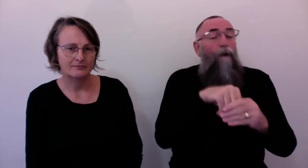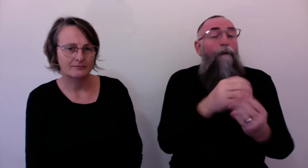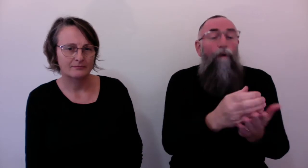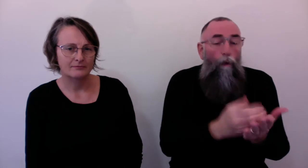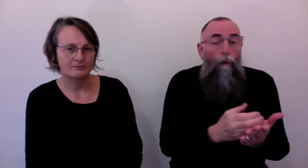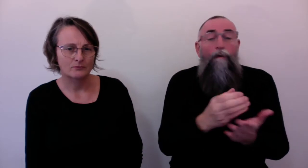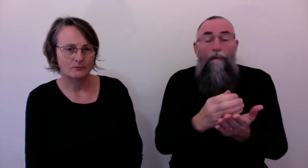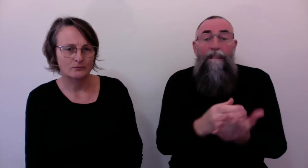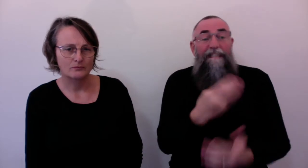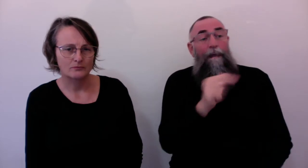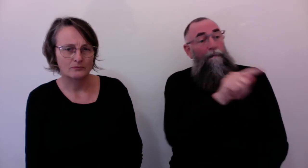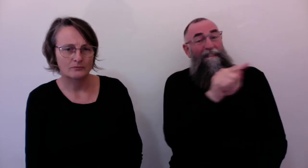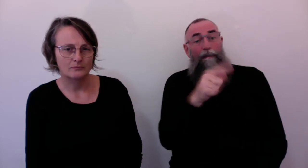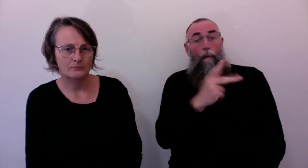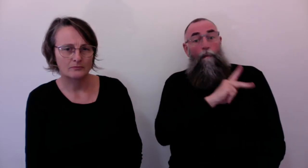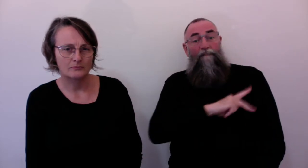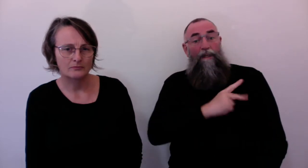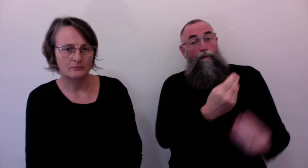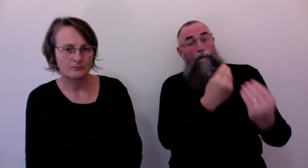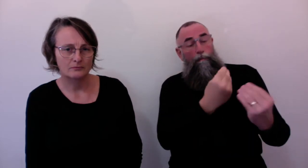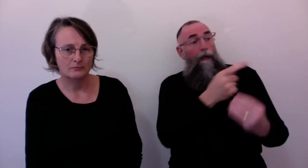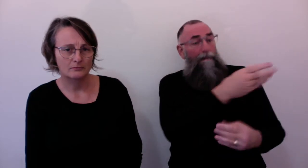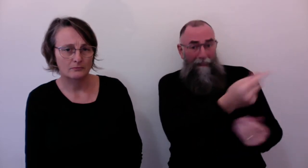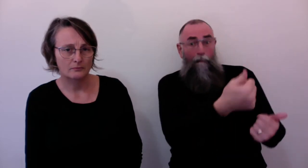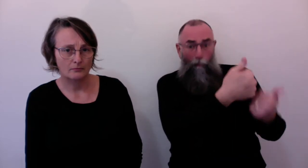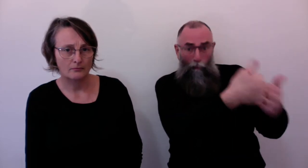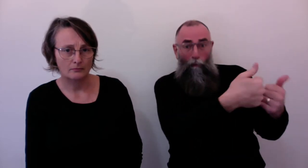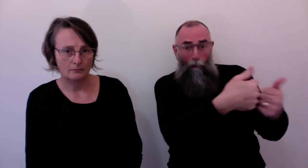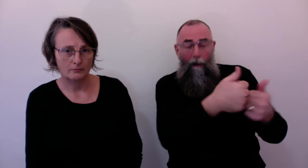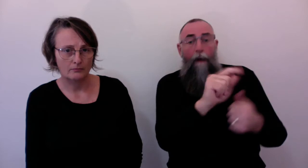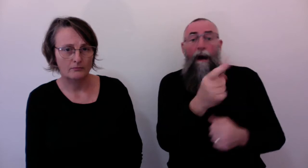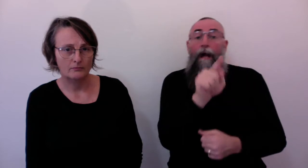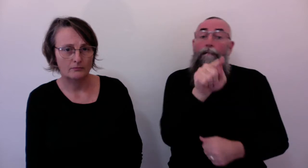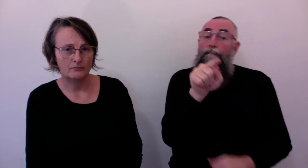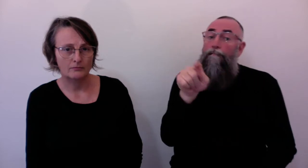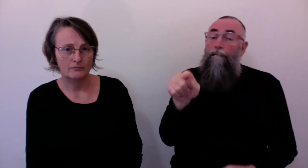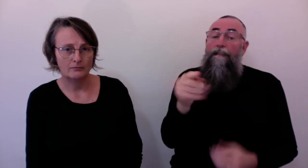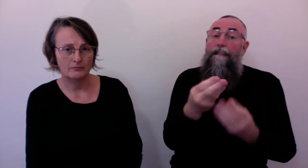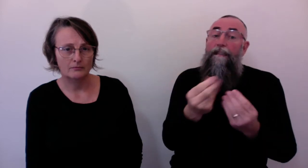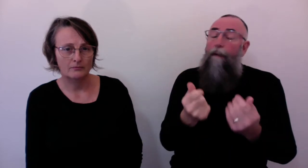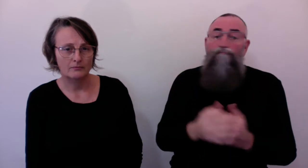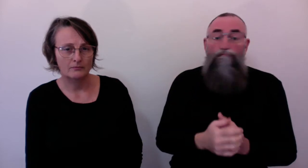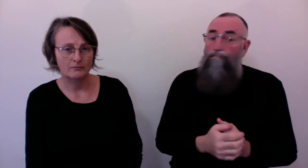Some professionals were quite supportive, but I had some professionals that weren't supportive at